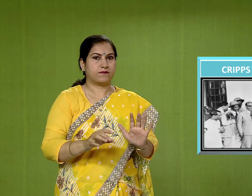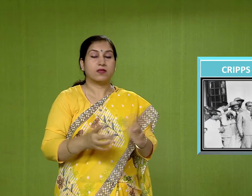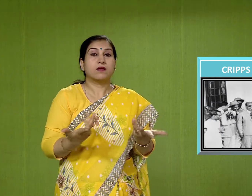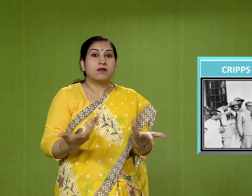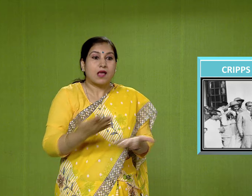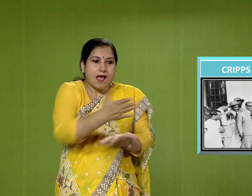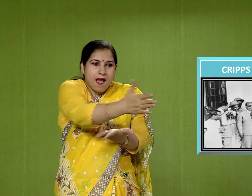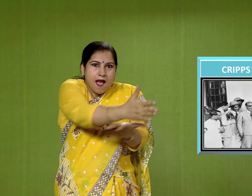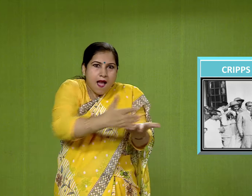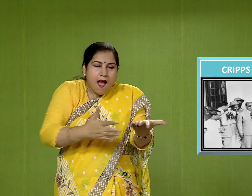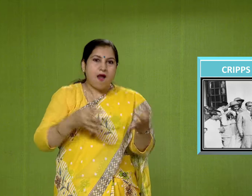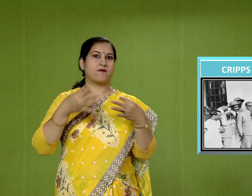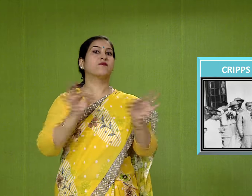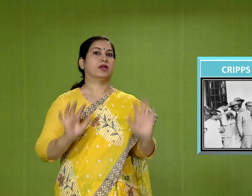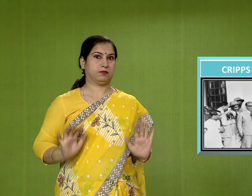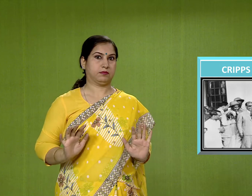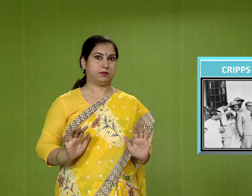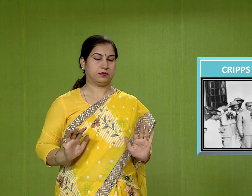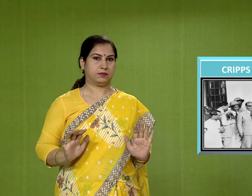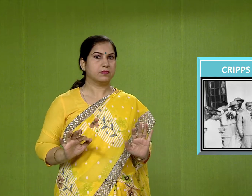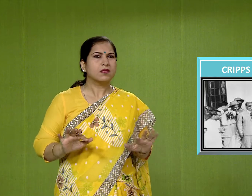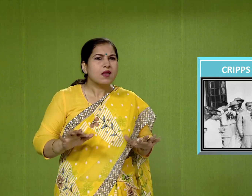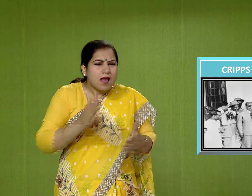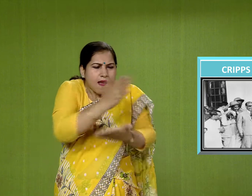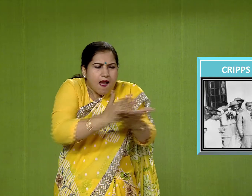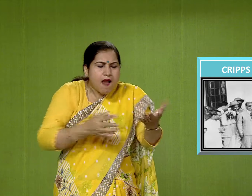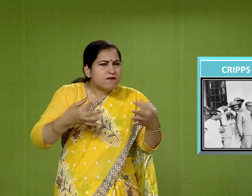dominion status after the war.